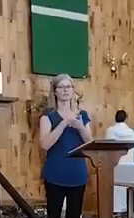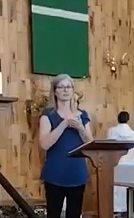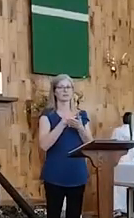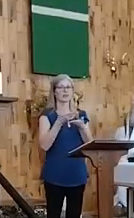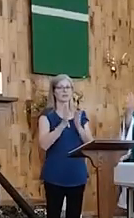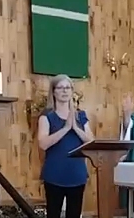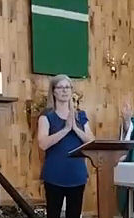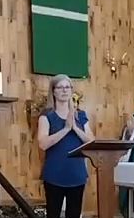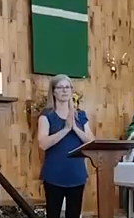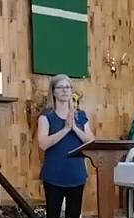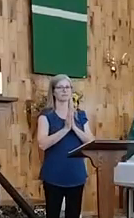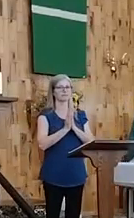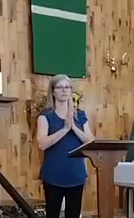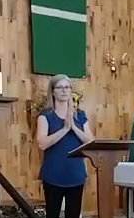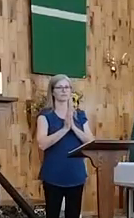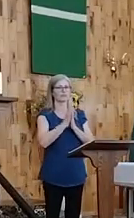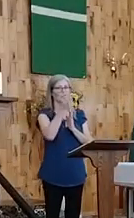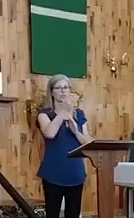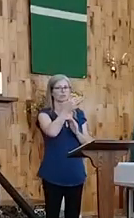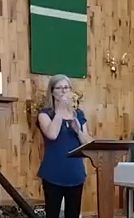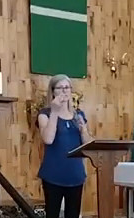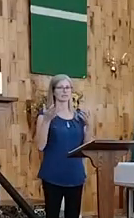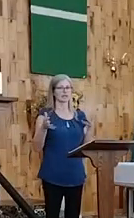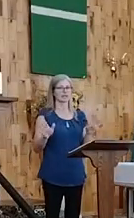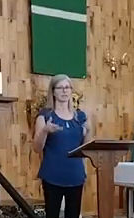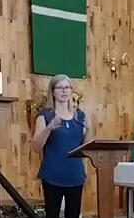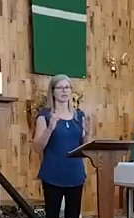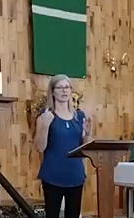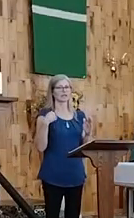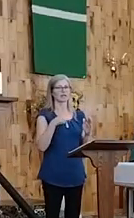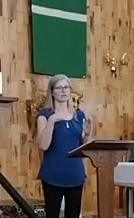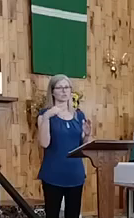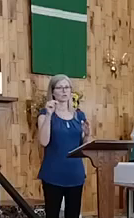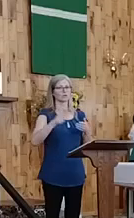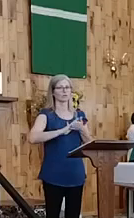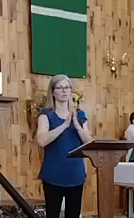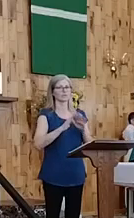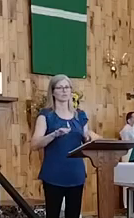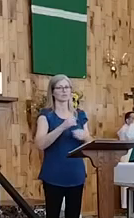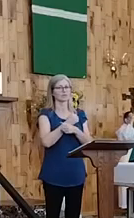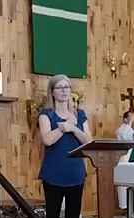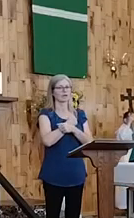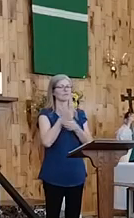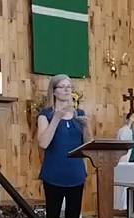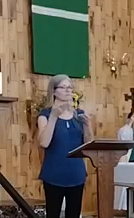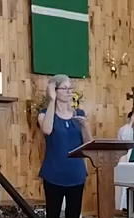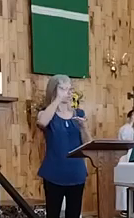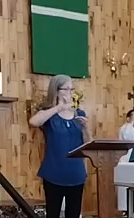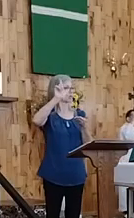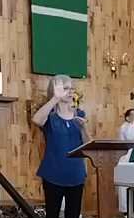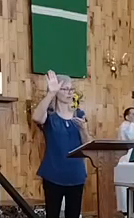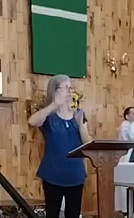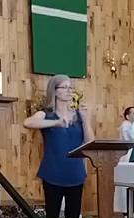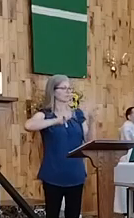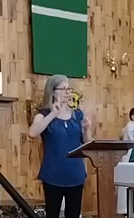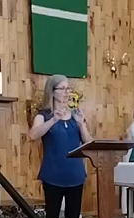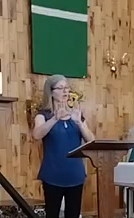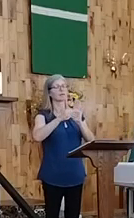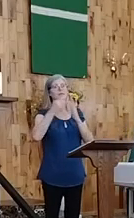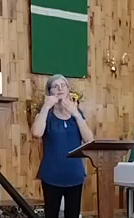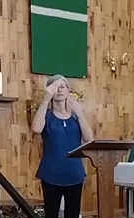Spirit. Amen. Our Eucharist is ended. Let us go in peace to love the Lord and his people.